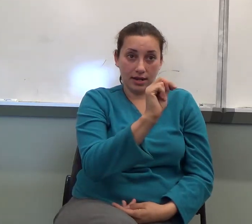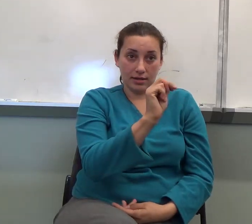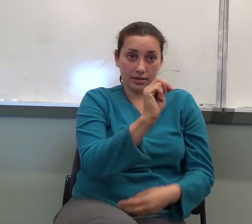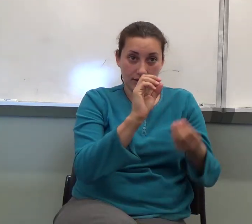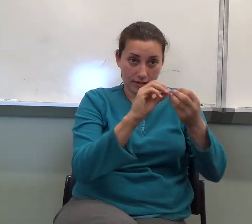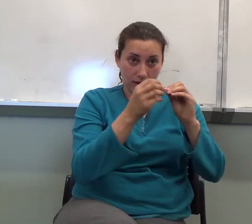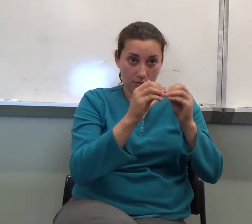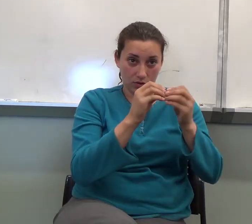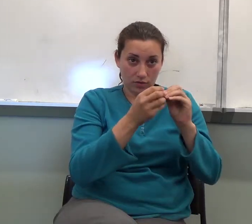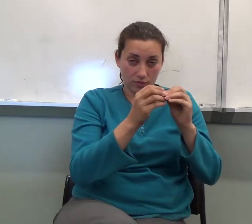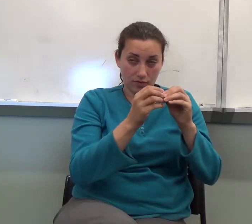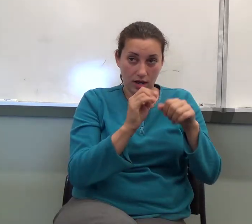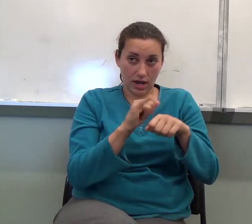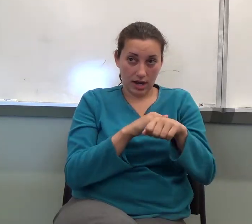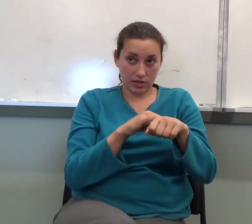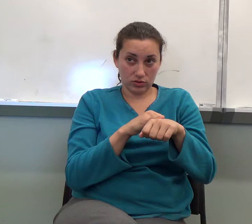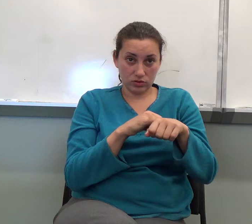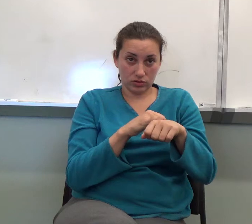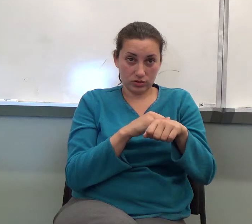of interest periods in 1 year.